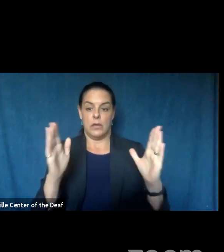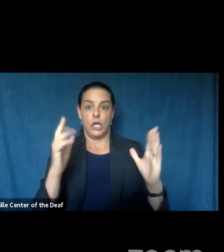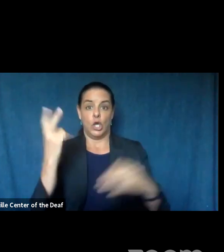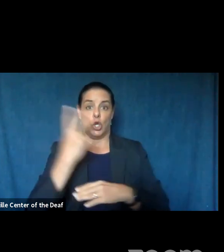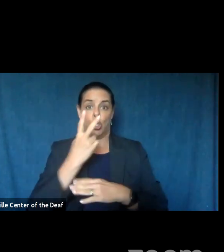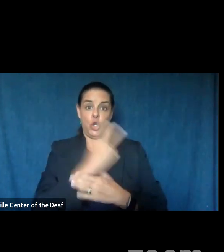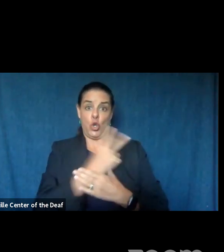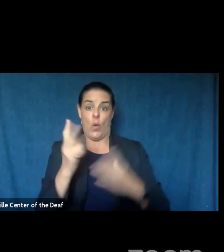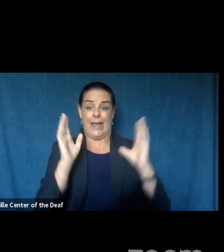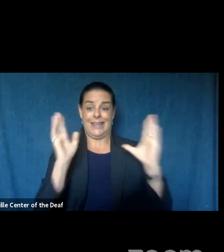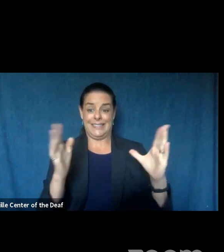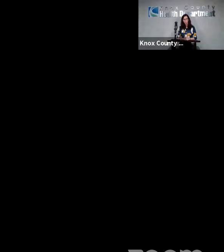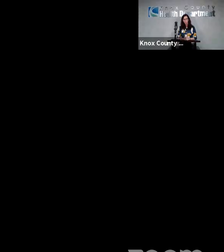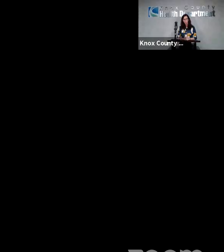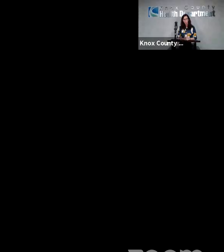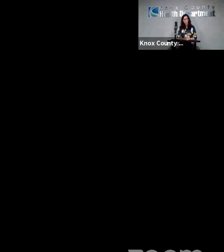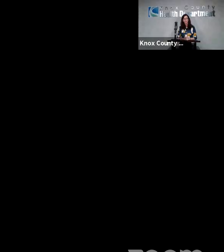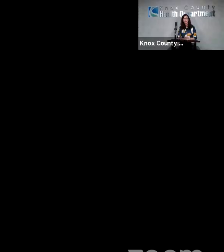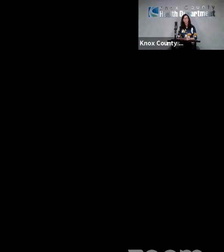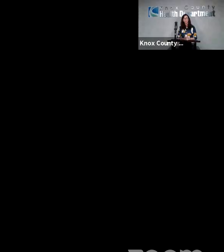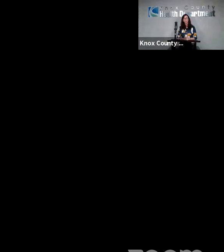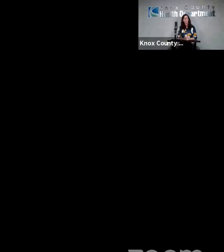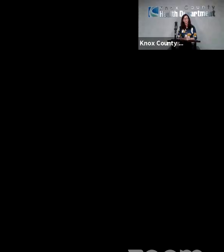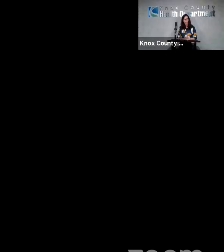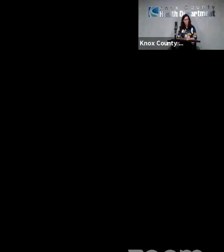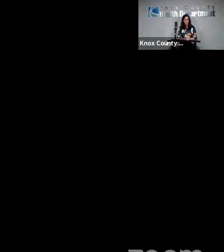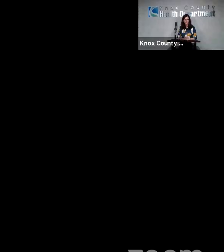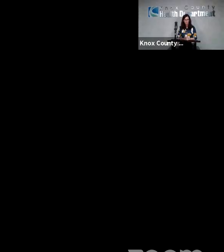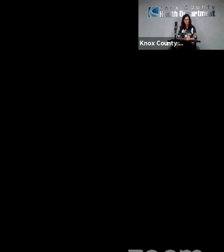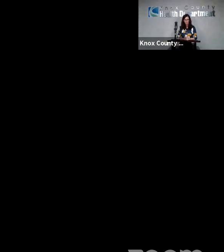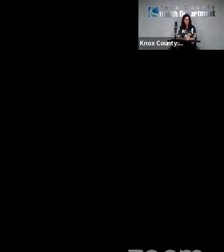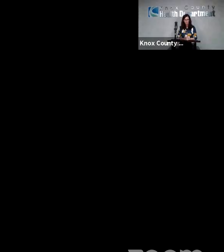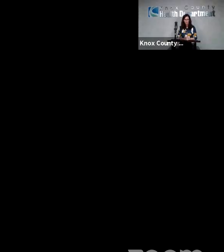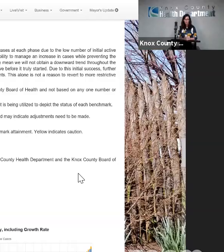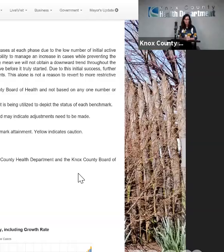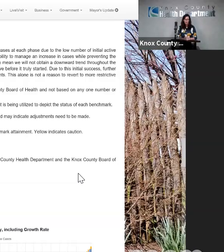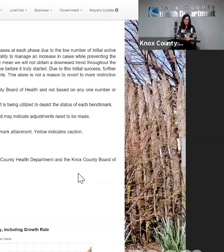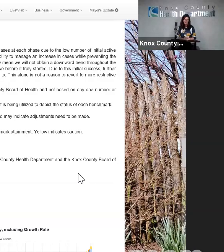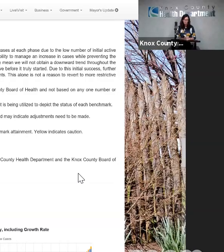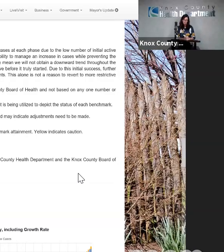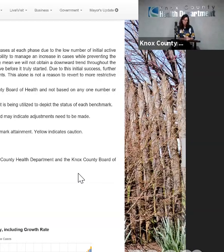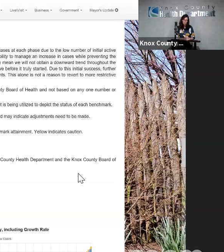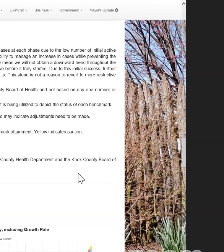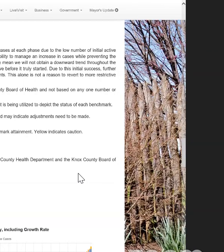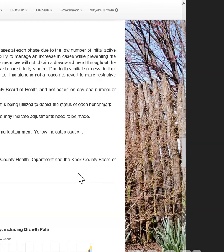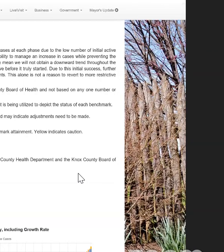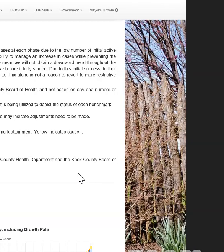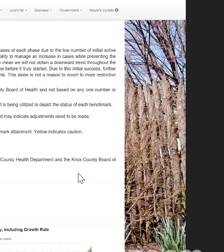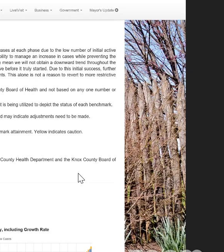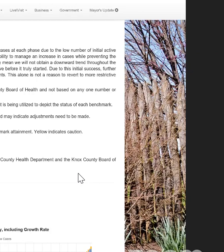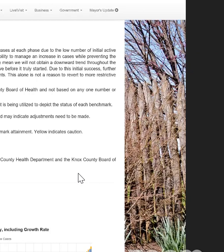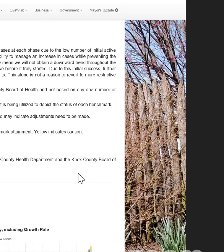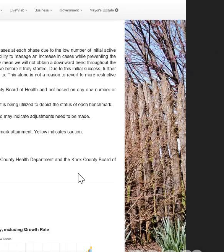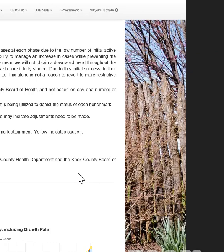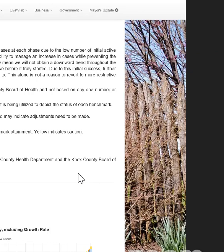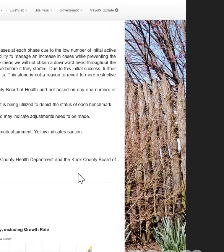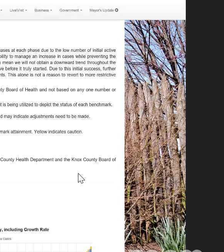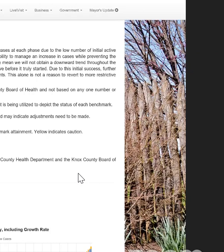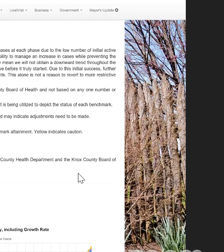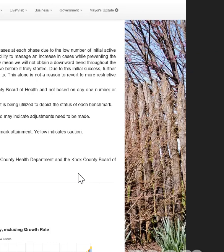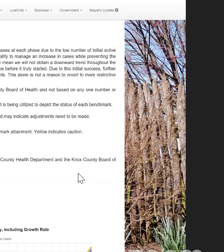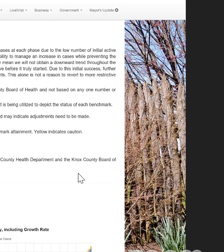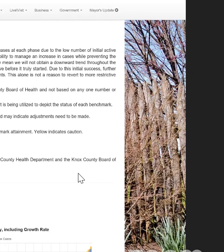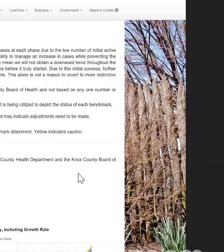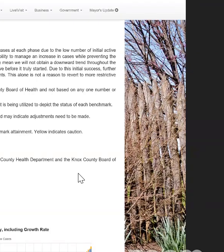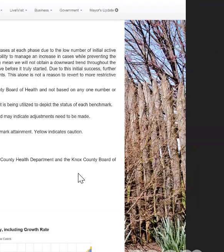3-day statistically significant shifts within a 2-week time period. Every day we look back at the previous 2